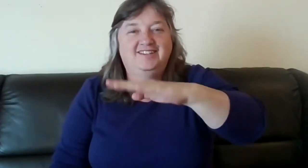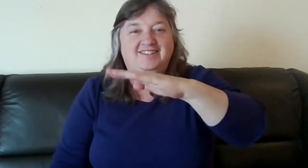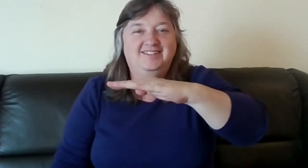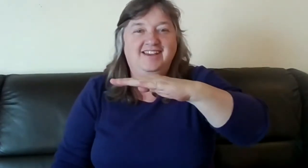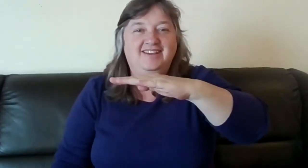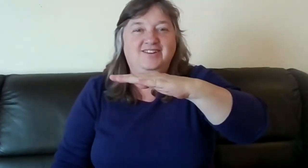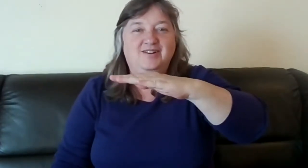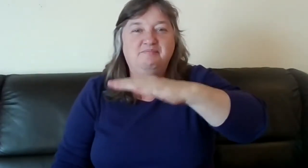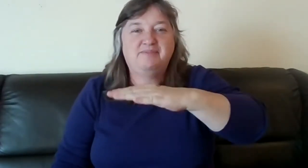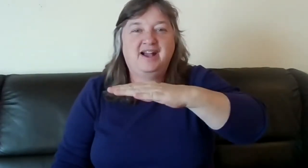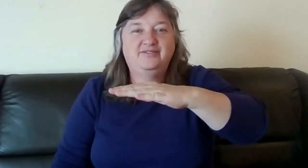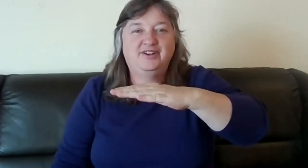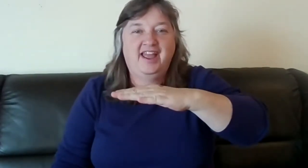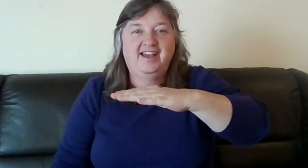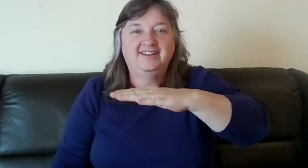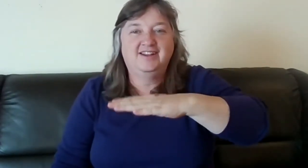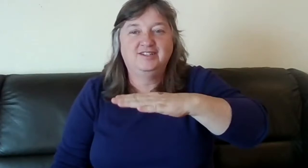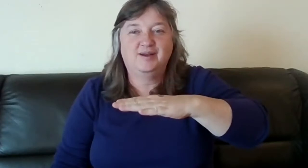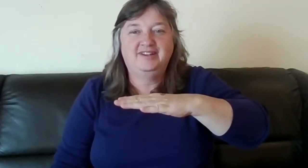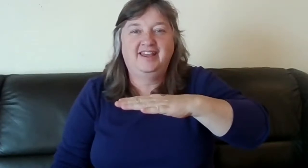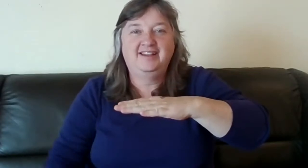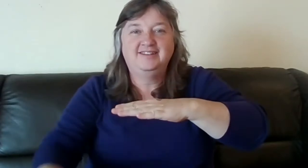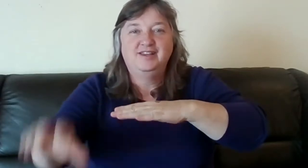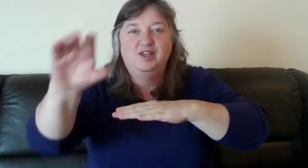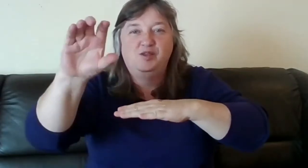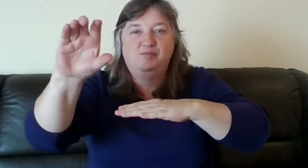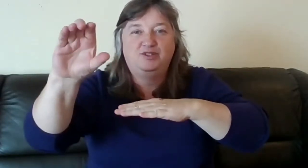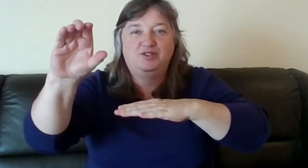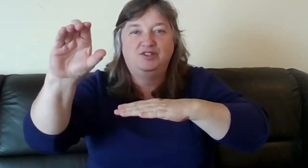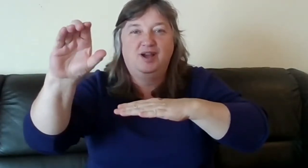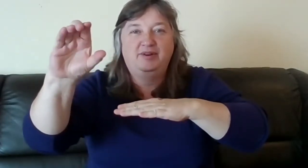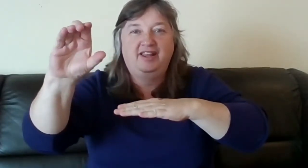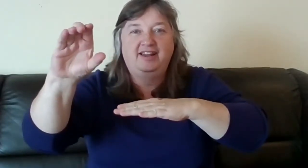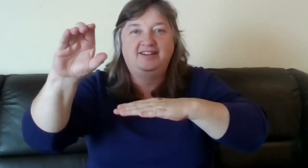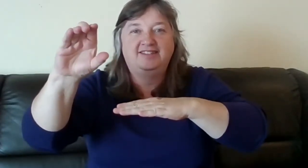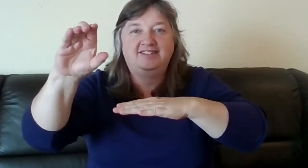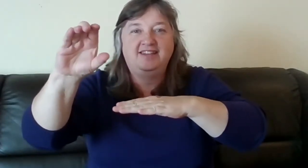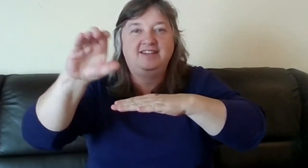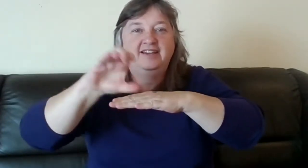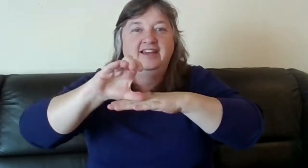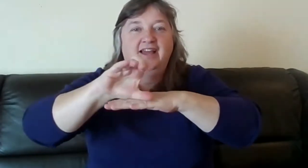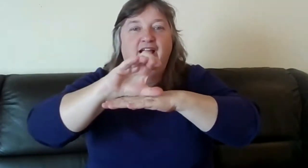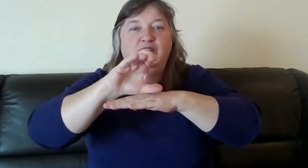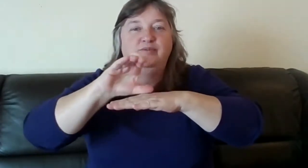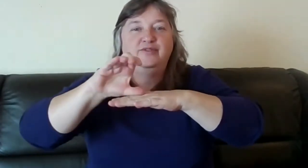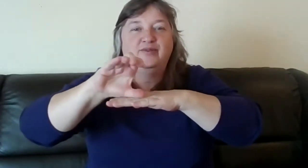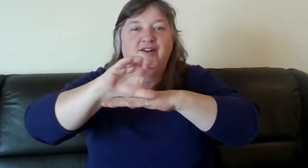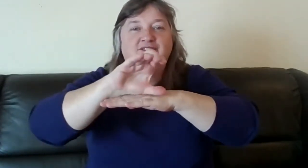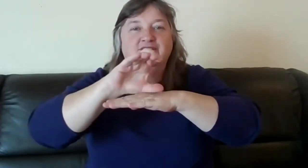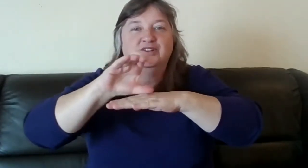Chocolate. You take your back of your hand, non-dominant hand, you put your dominant hand in a C, and you move it around in a